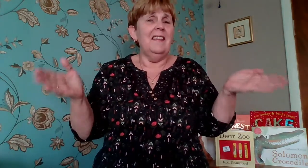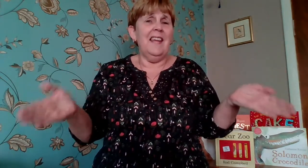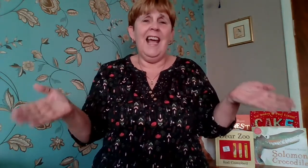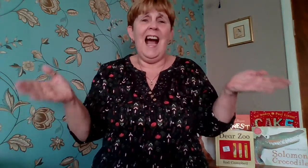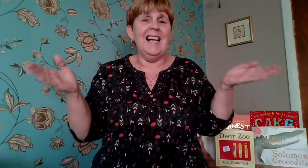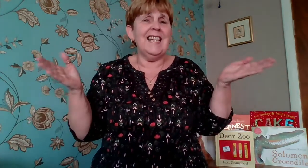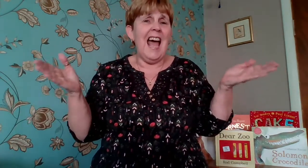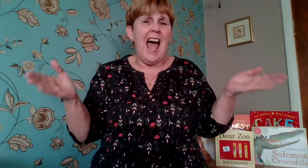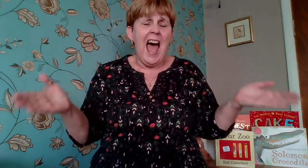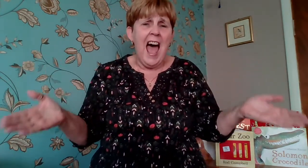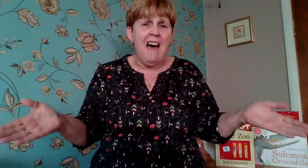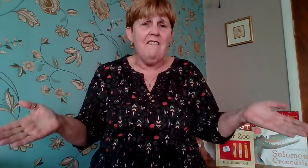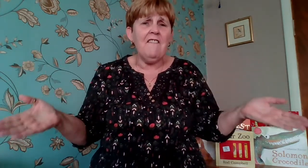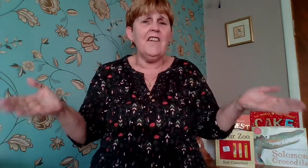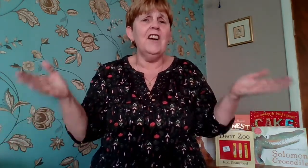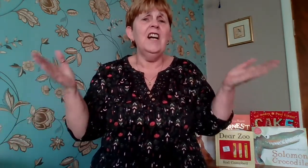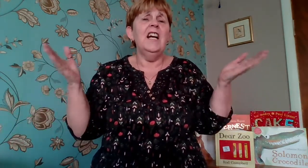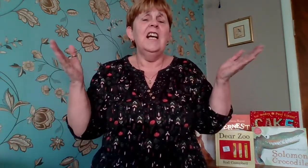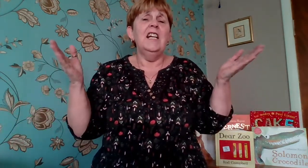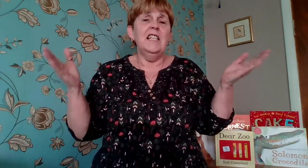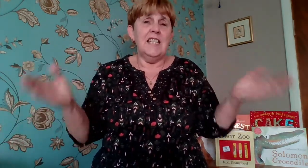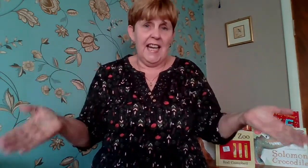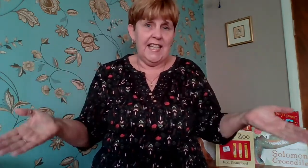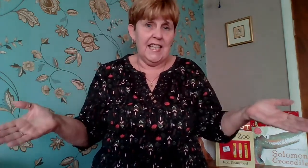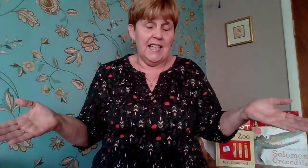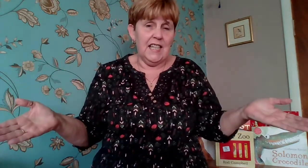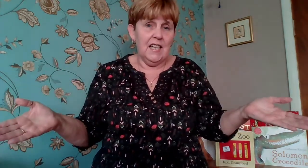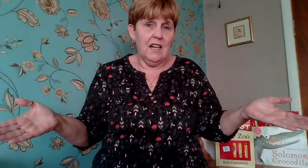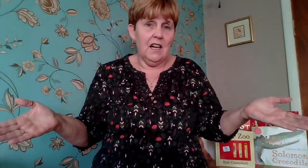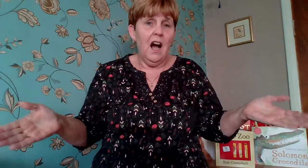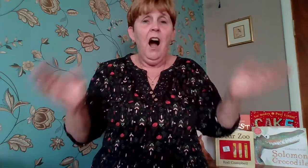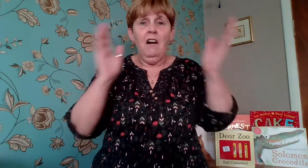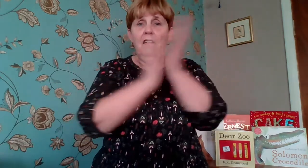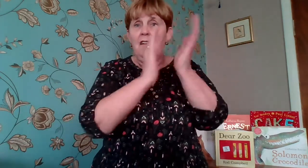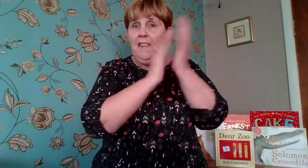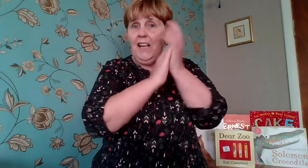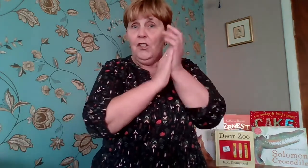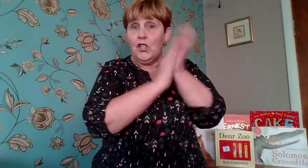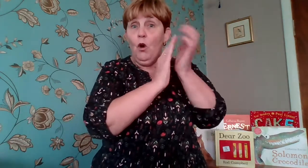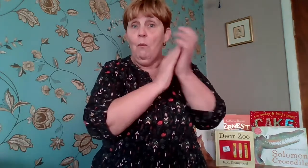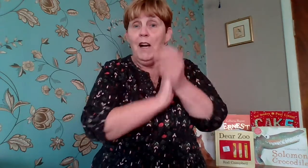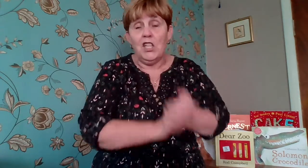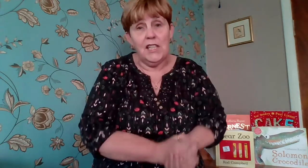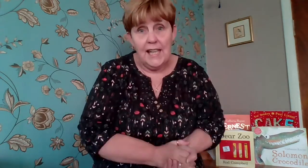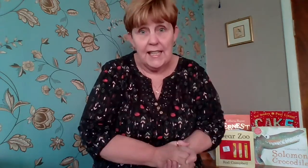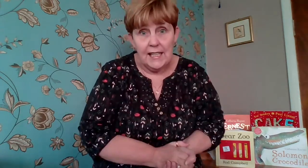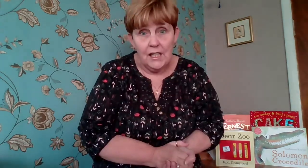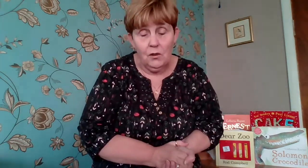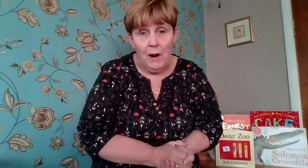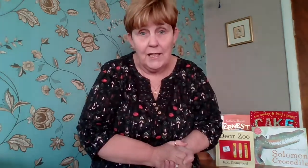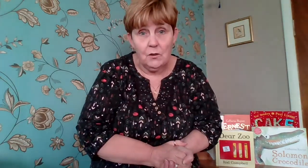they had ever tasted? Thank you so much, they said to the little old wise old